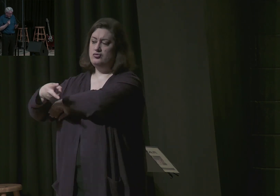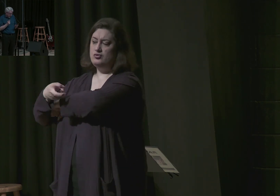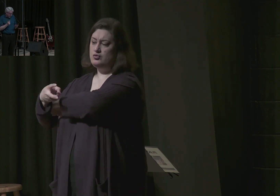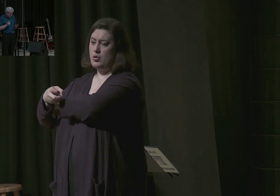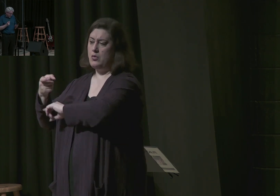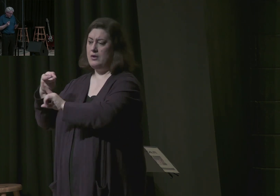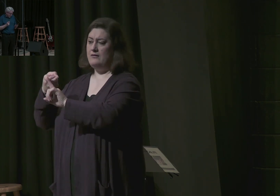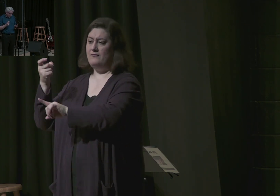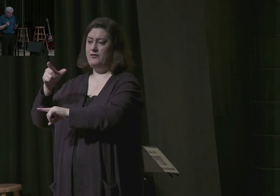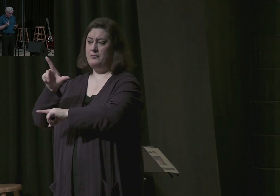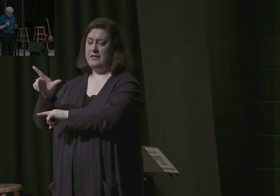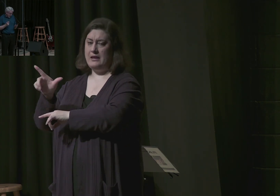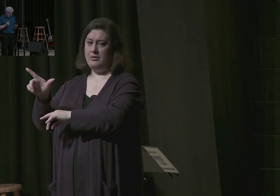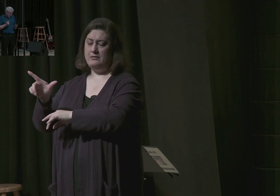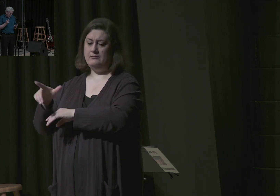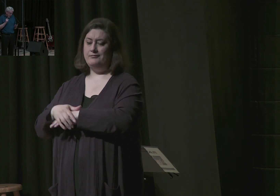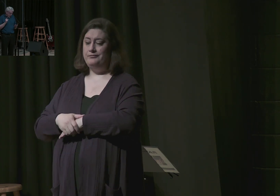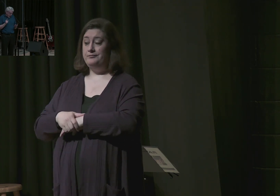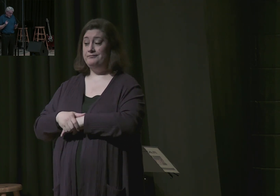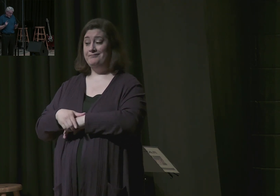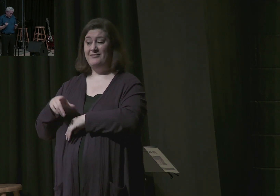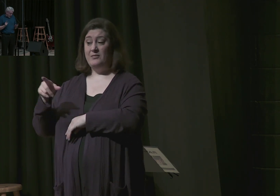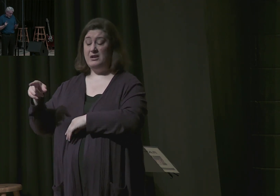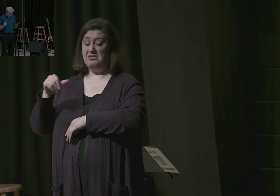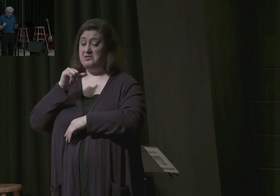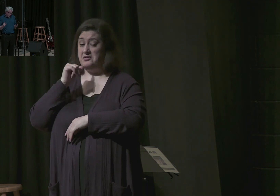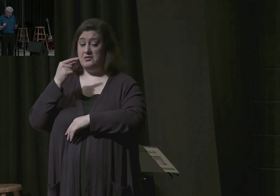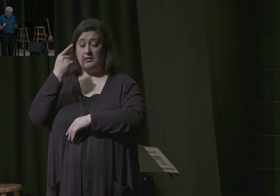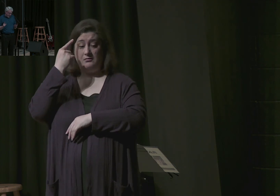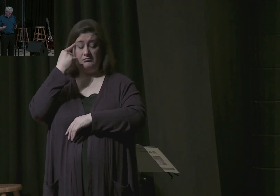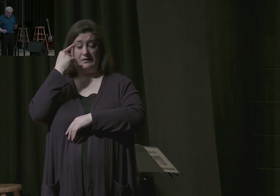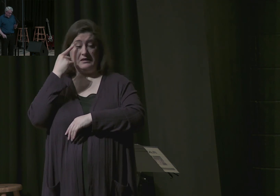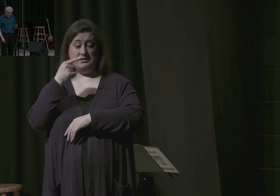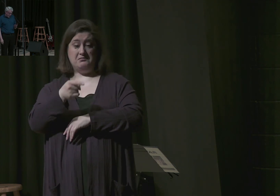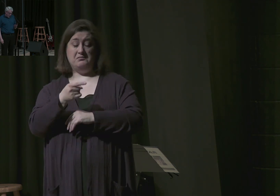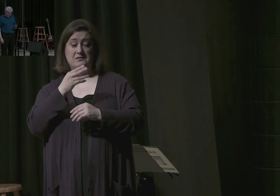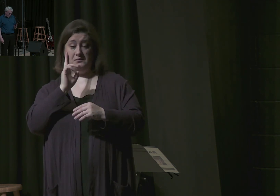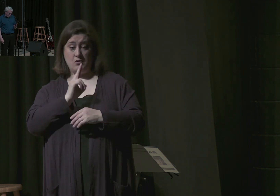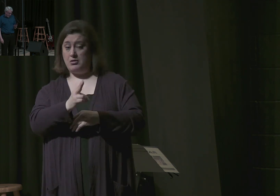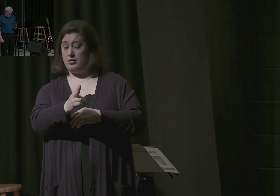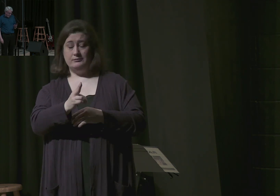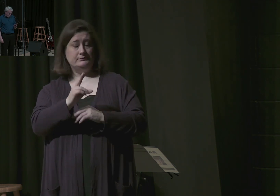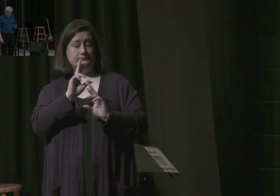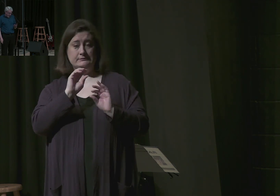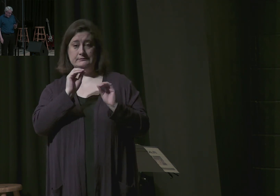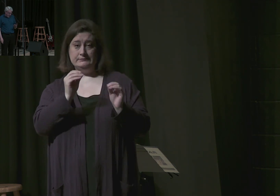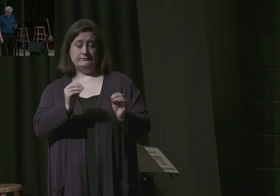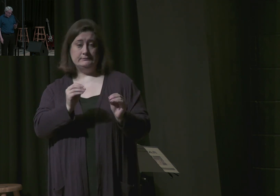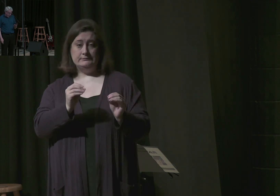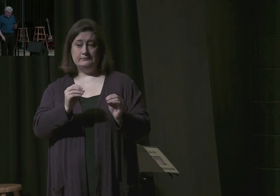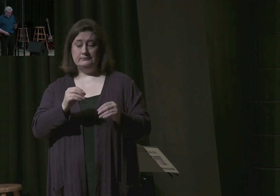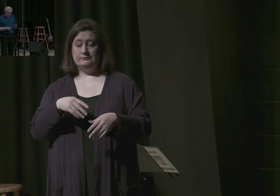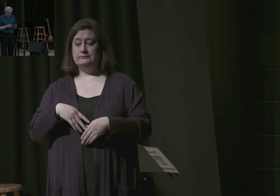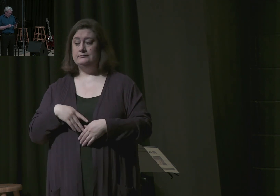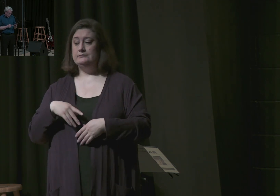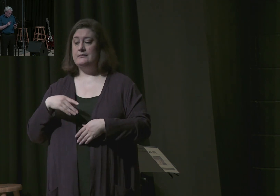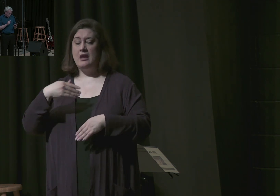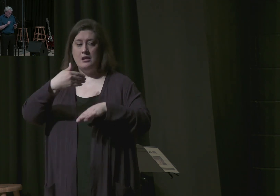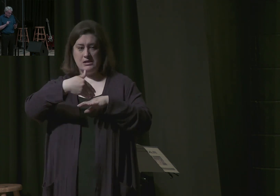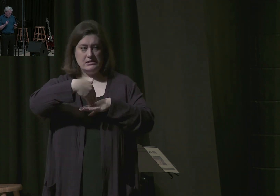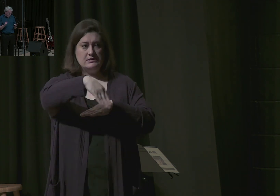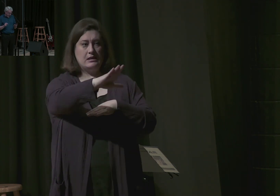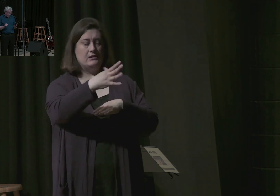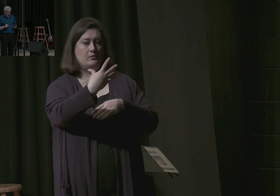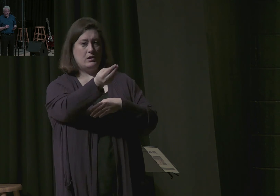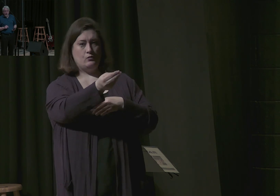Jacob saw that Laban did not regard him with favor as before. And then the Lord said to Jacob,